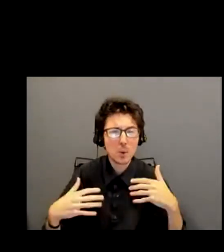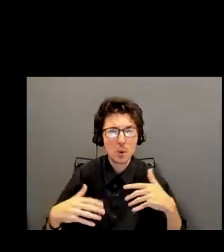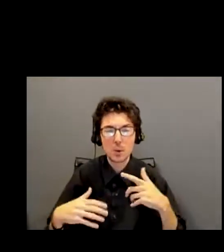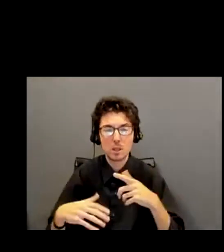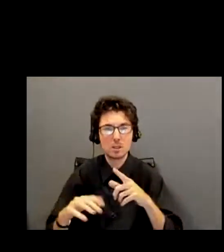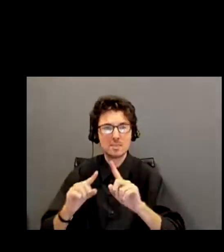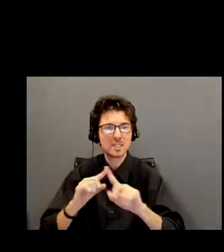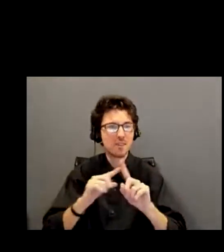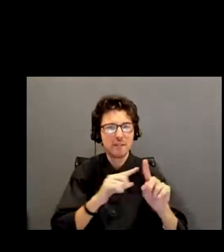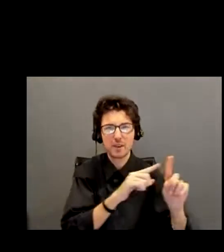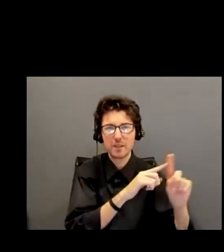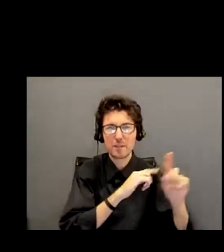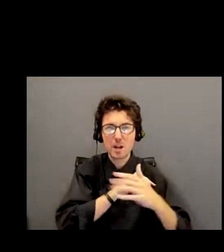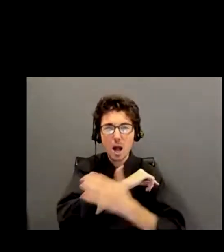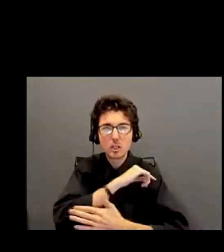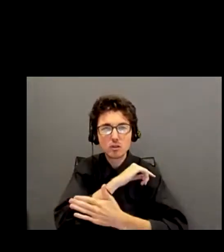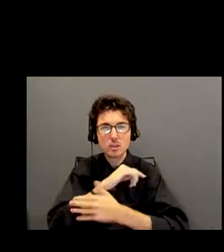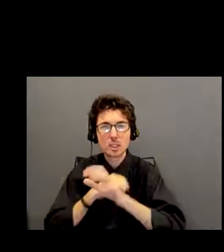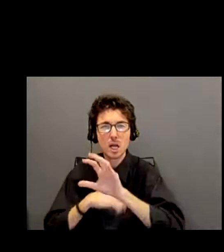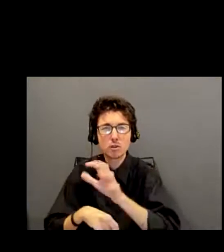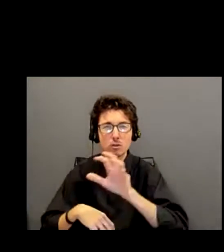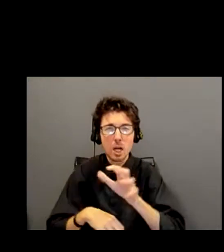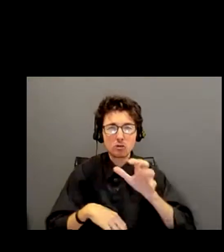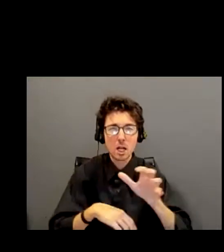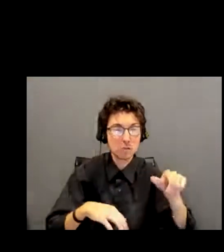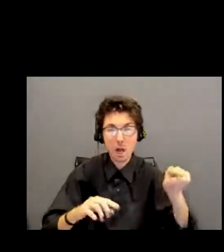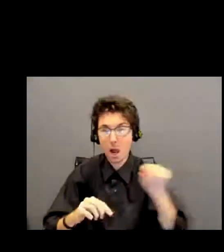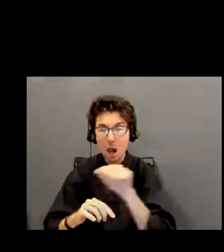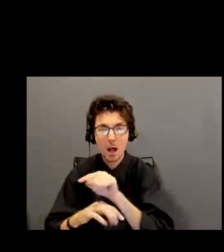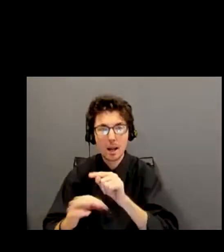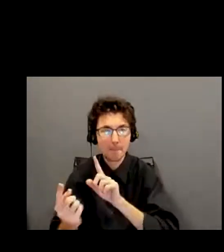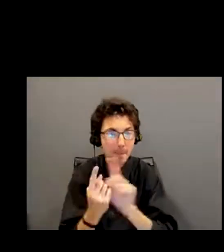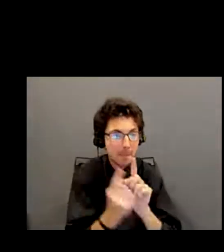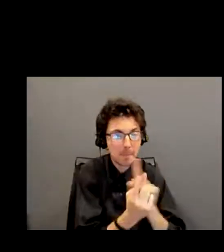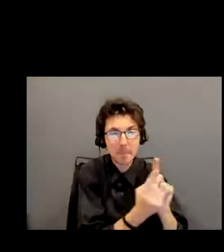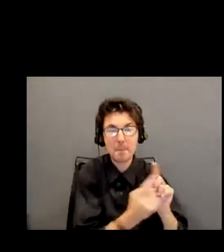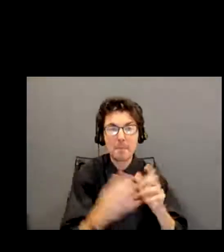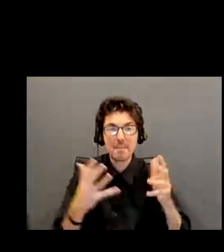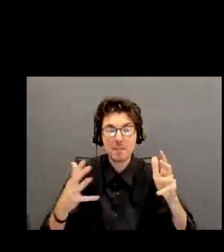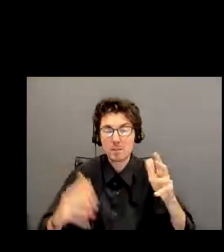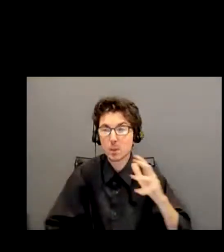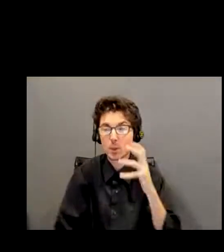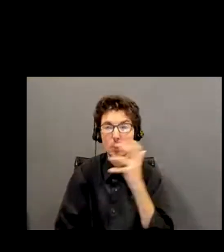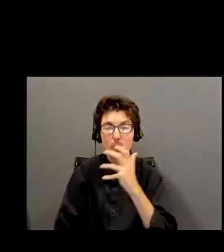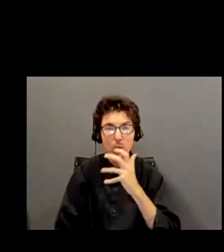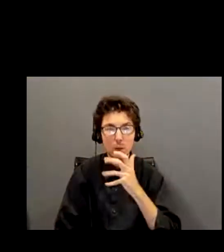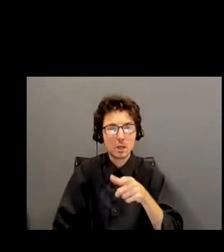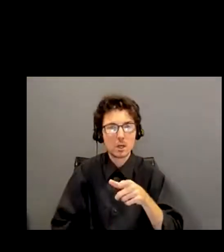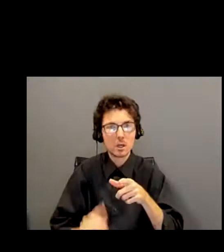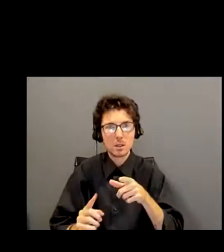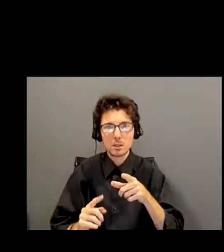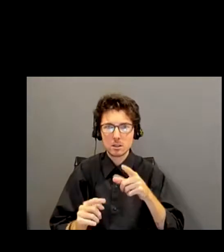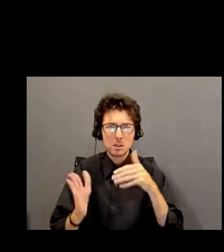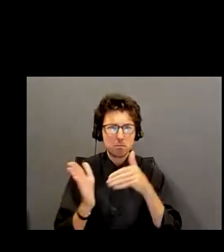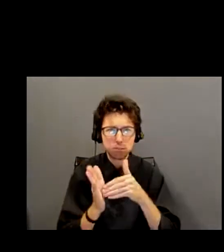delegates from different countries. During my visit, we also had a wonderful reception with